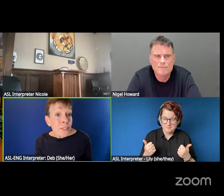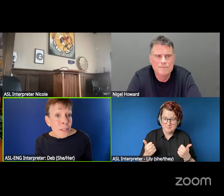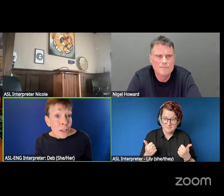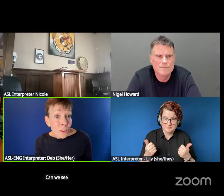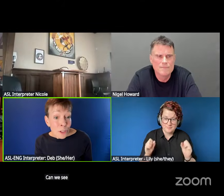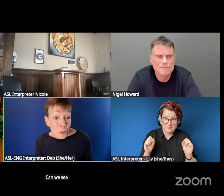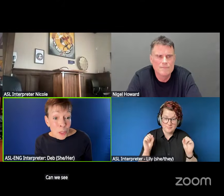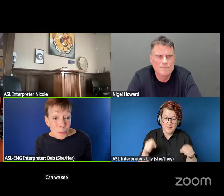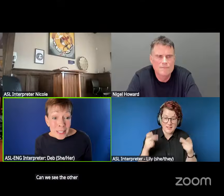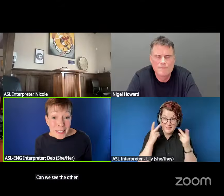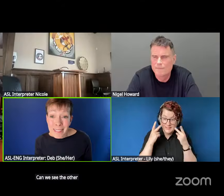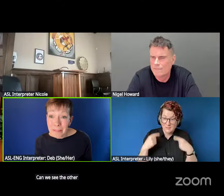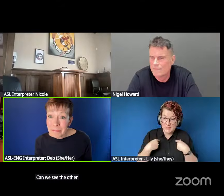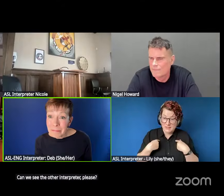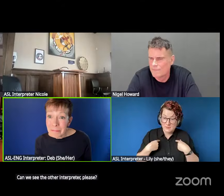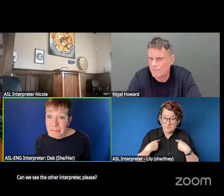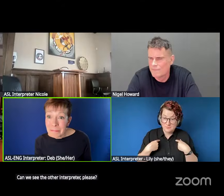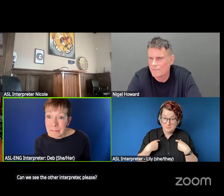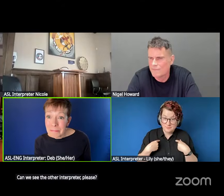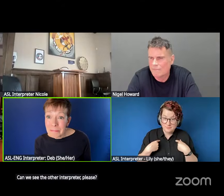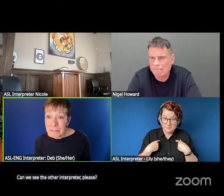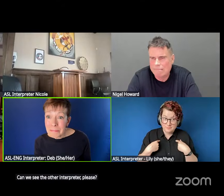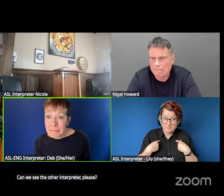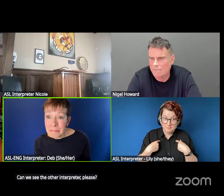Can we see the other interpreter, please?